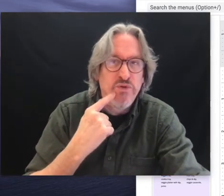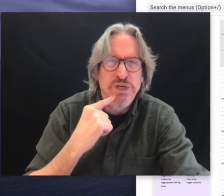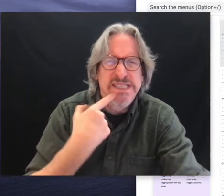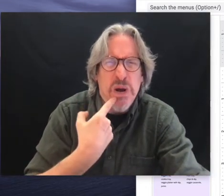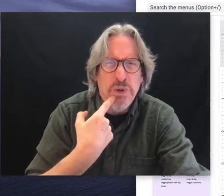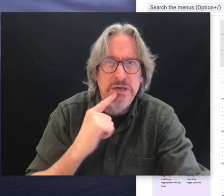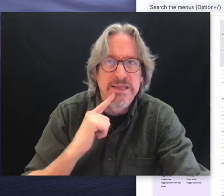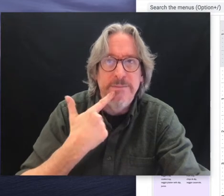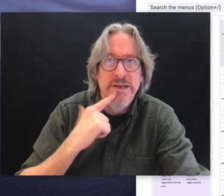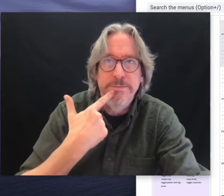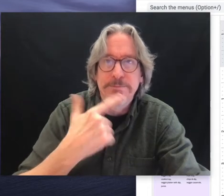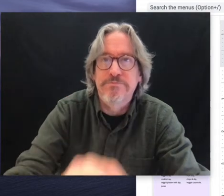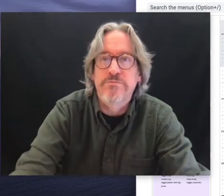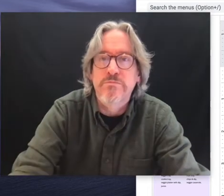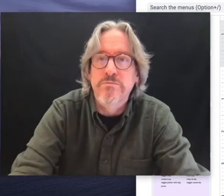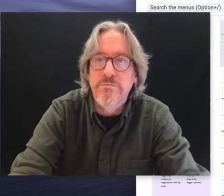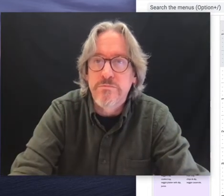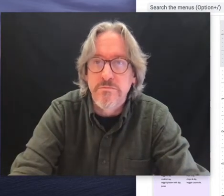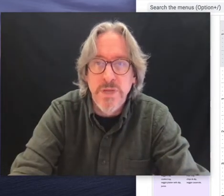Lemon for sour lemon.